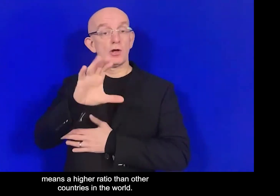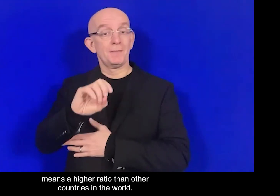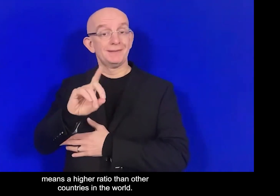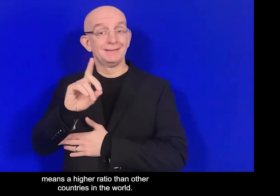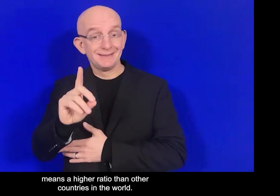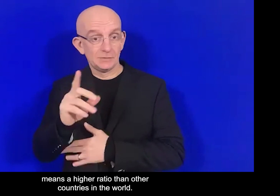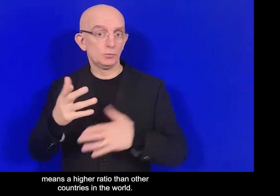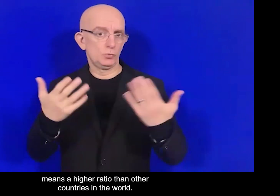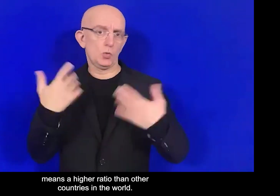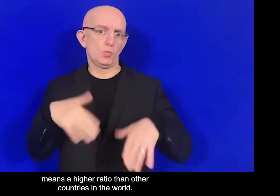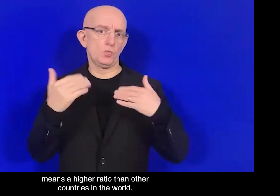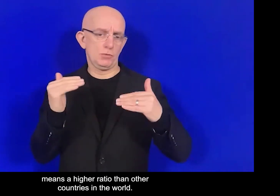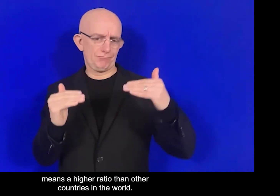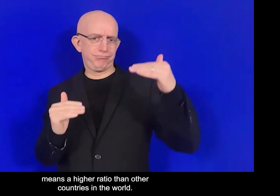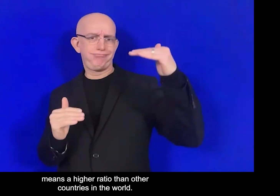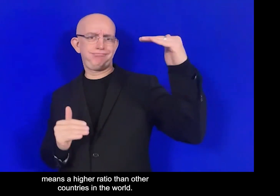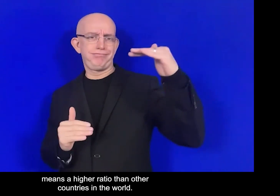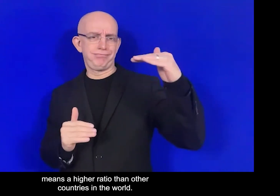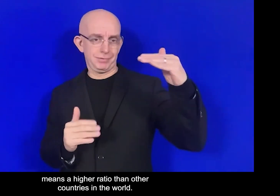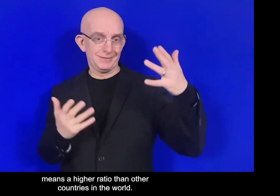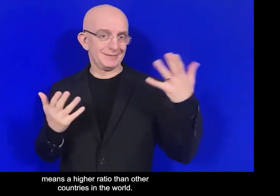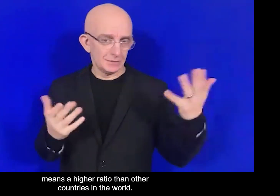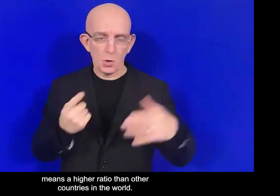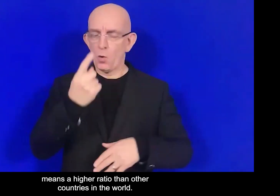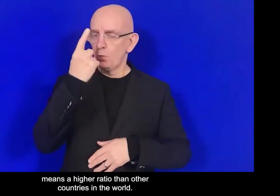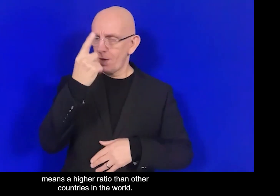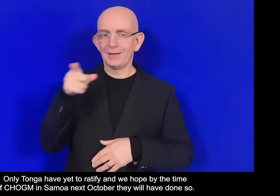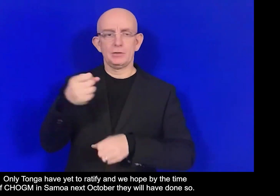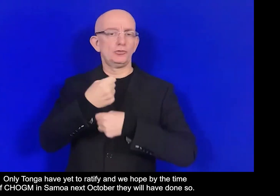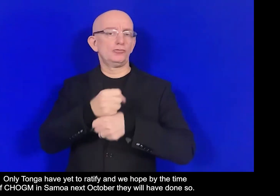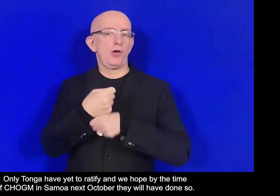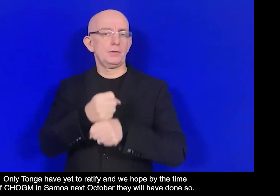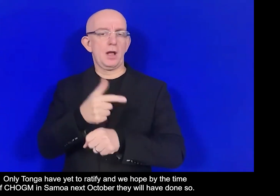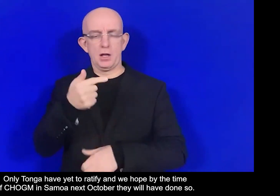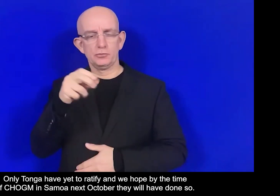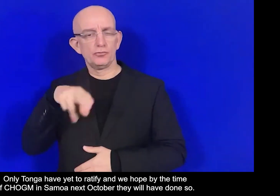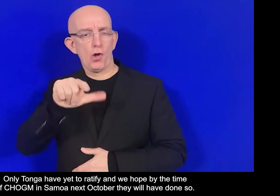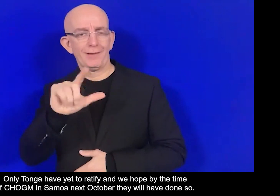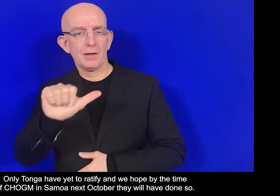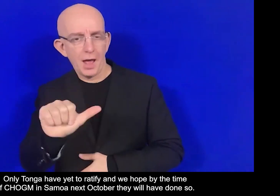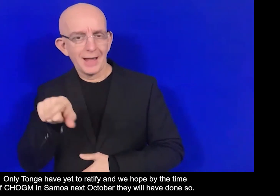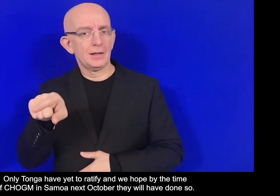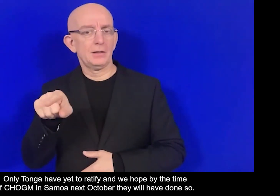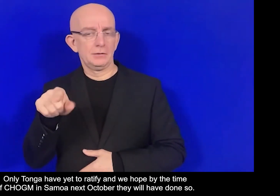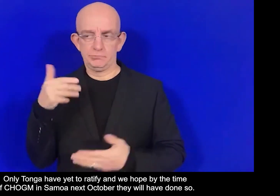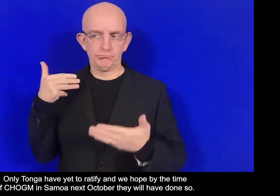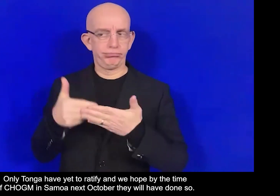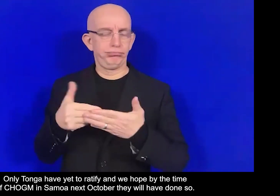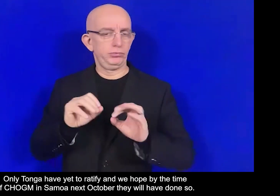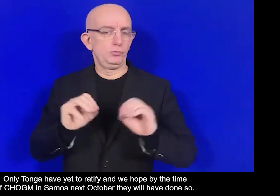means a higher ratio than other countries in the world. Only Tonga have yet to